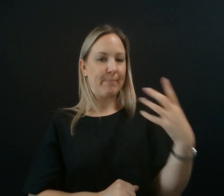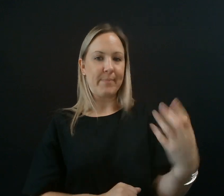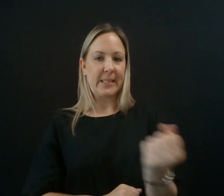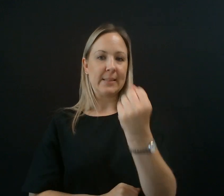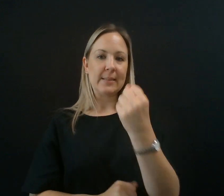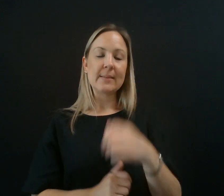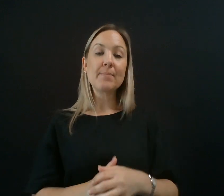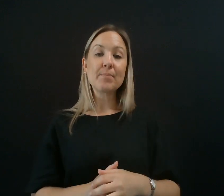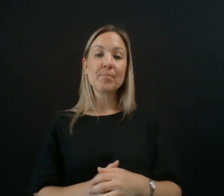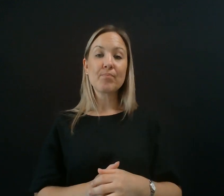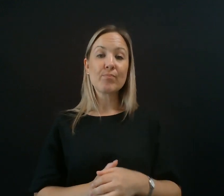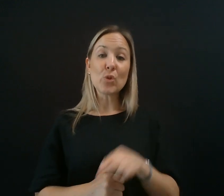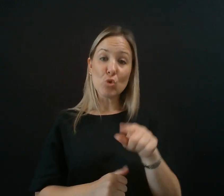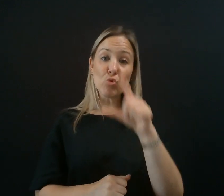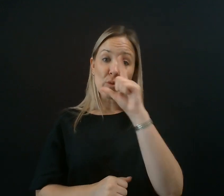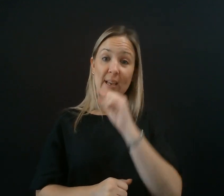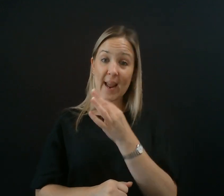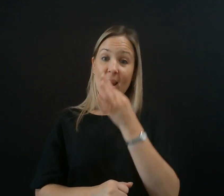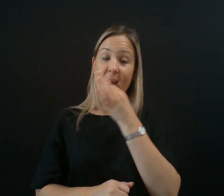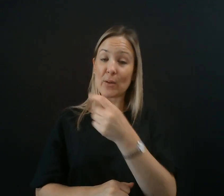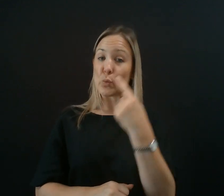You can ask to see your records.